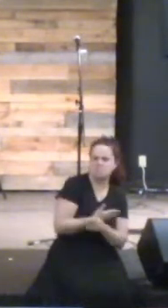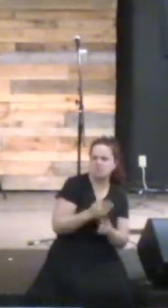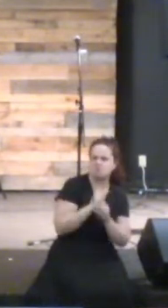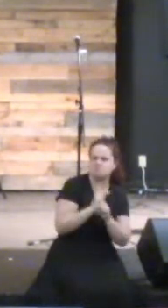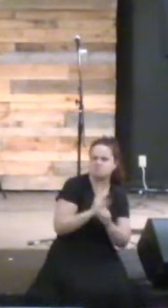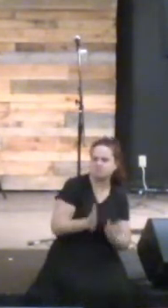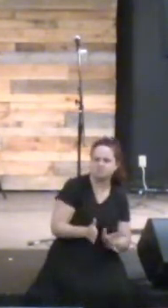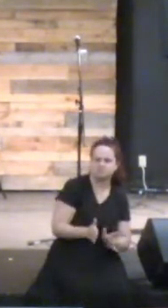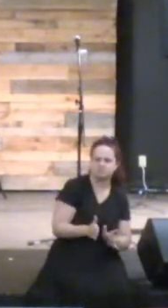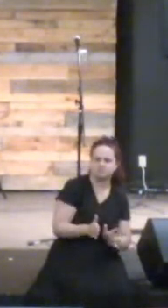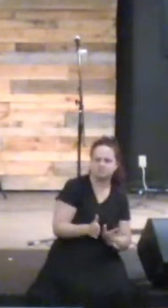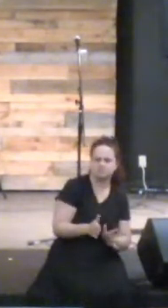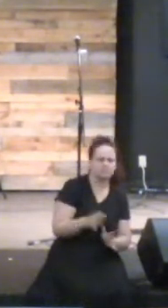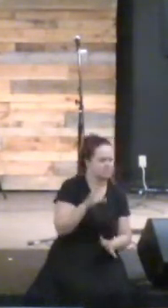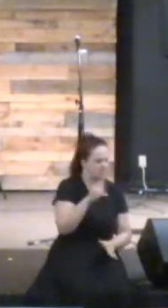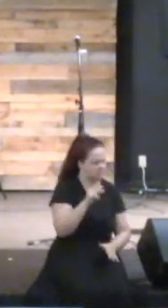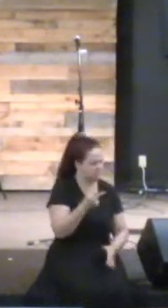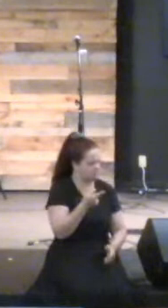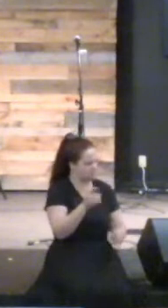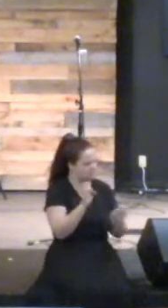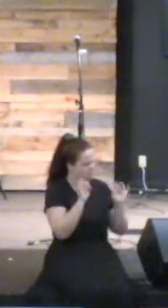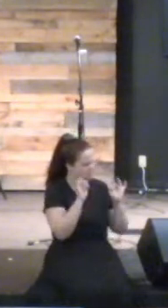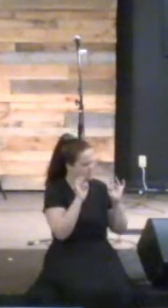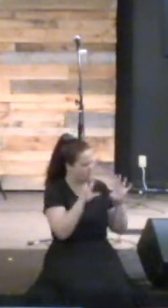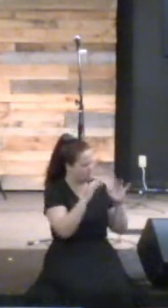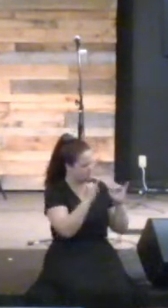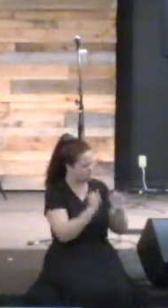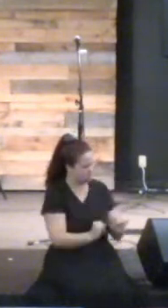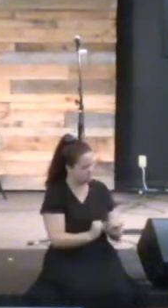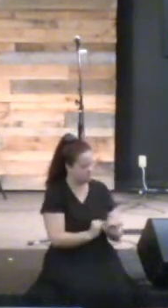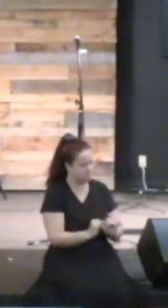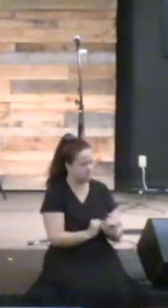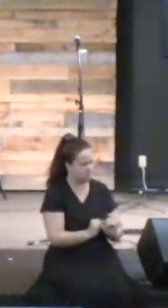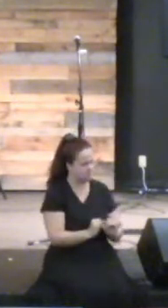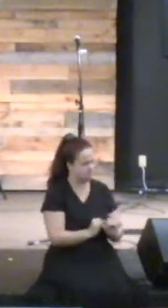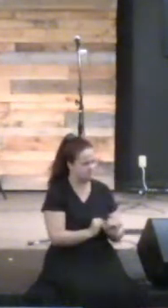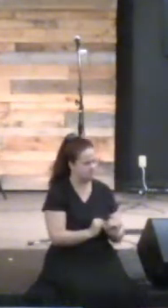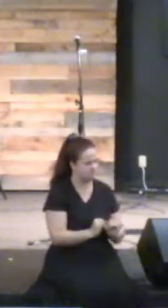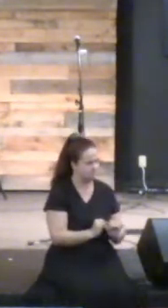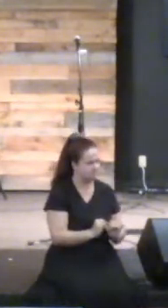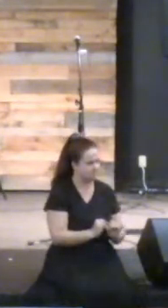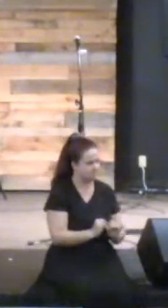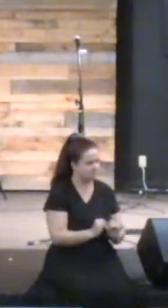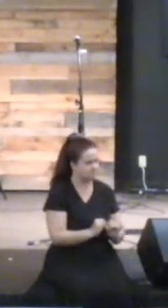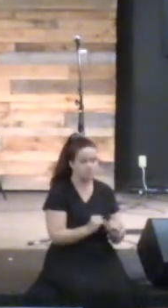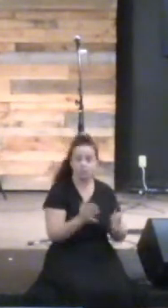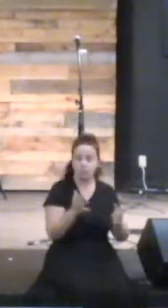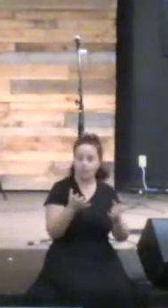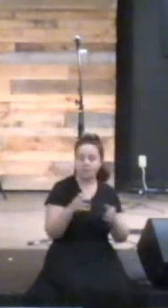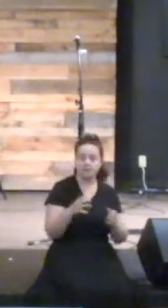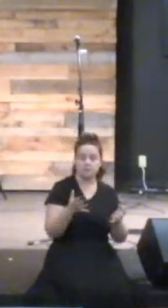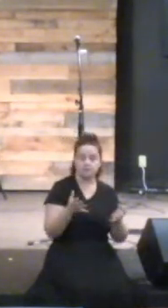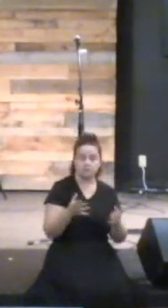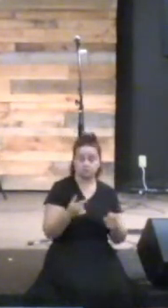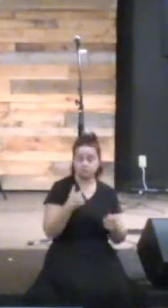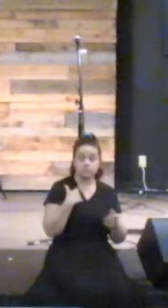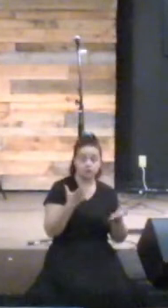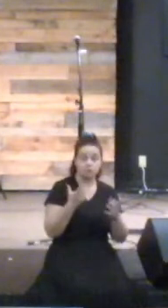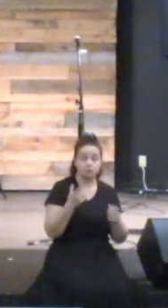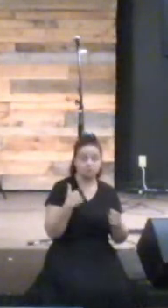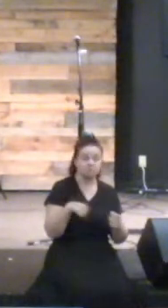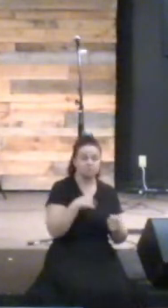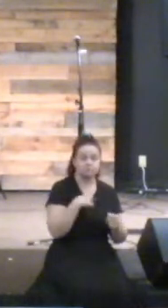no you horrible individual and so I do want us to look at someone though